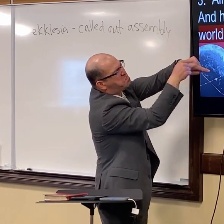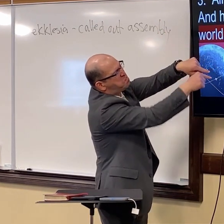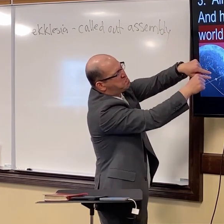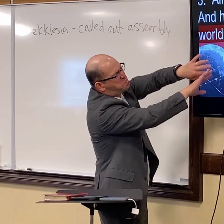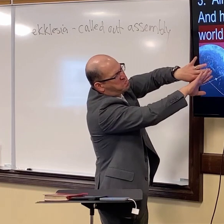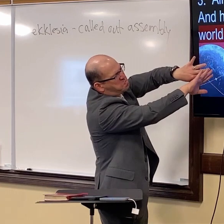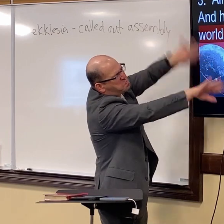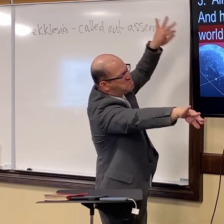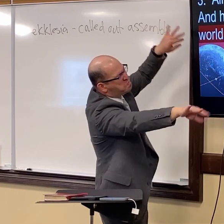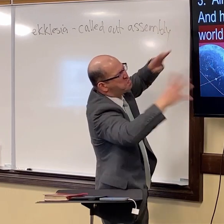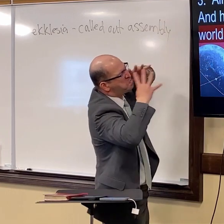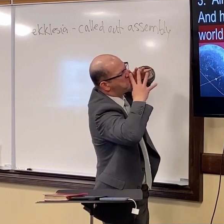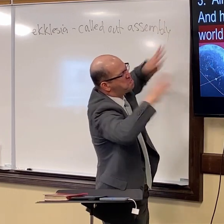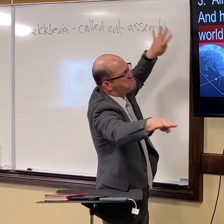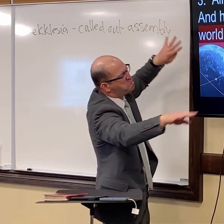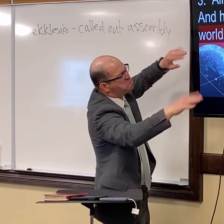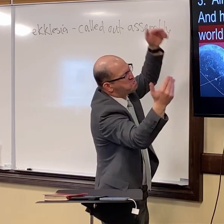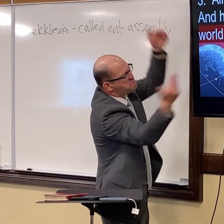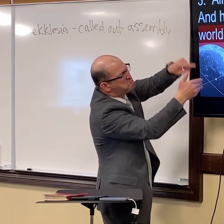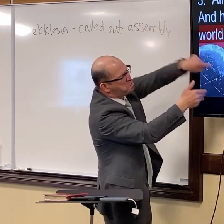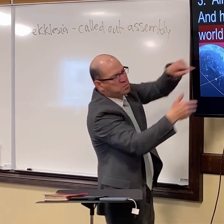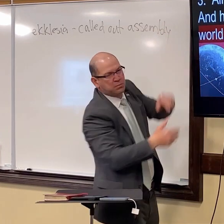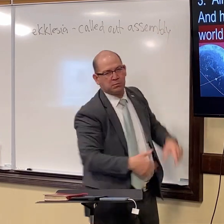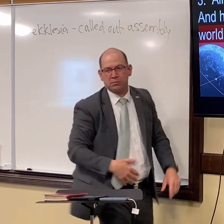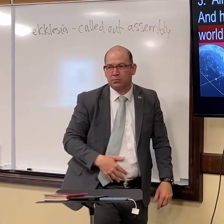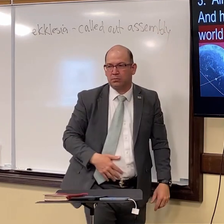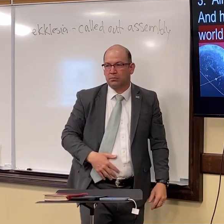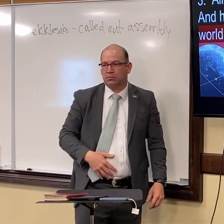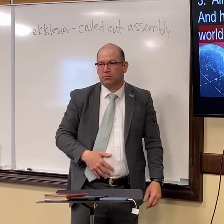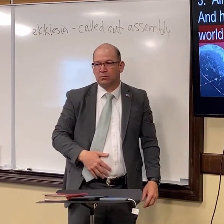go there. But I'm not going to worry about all the rest of it.